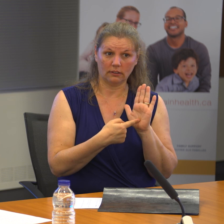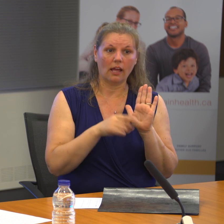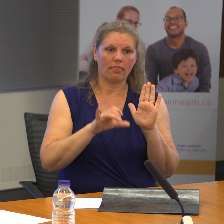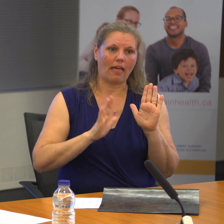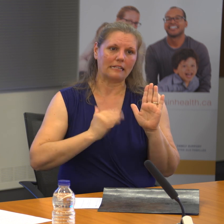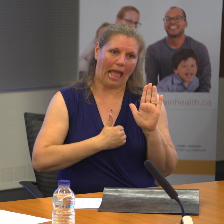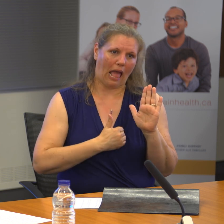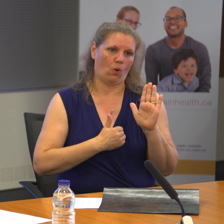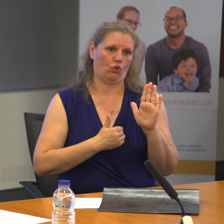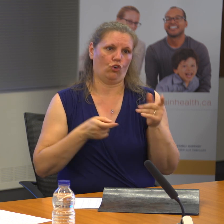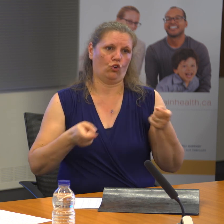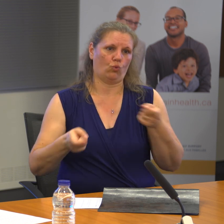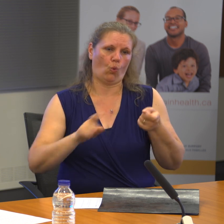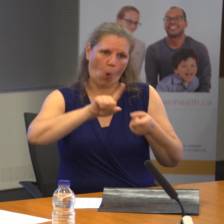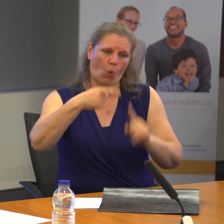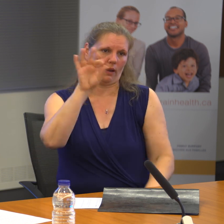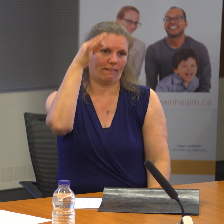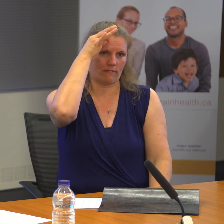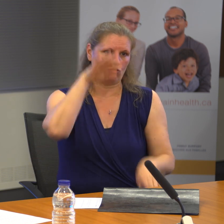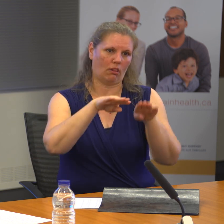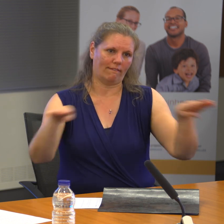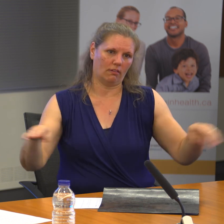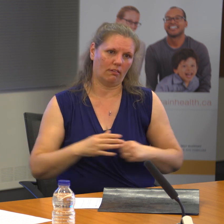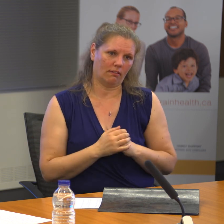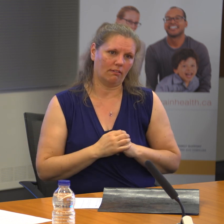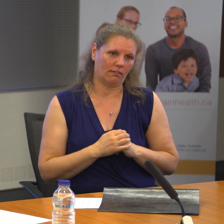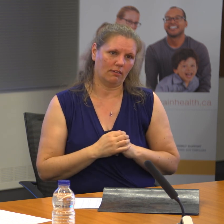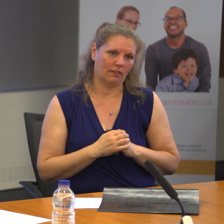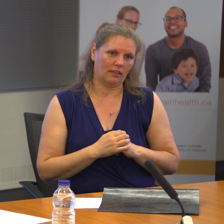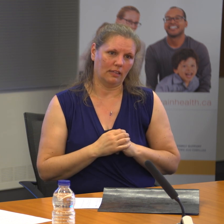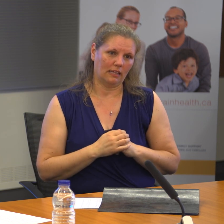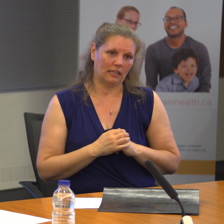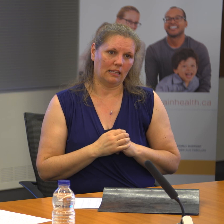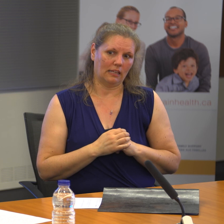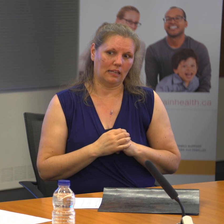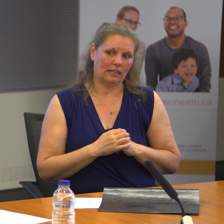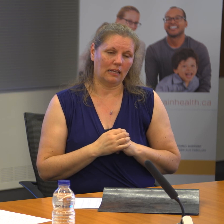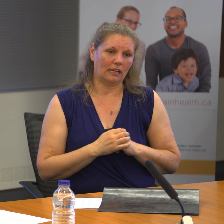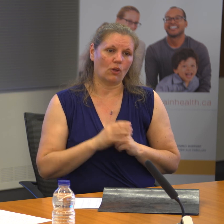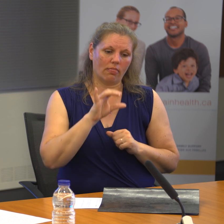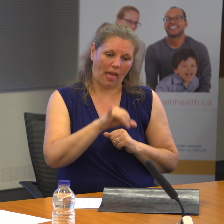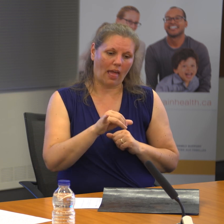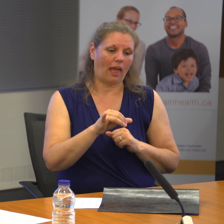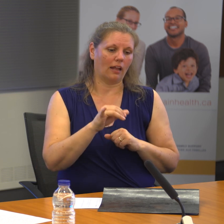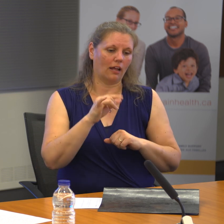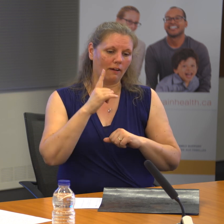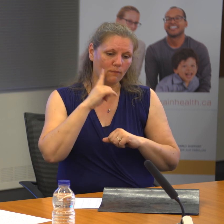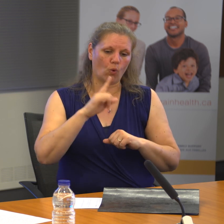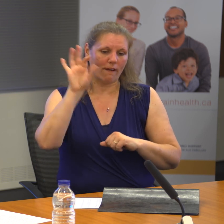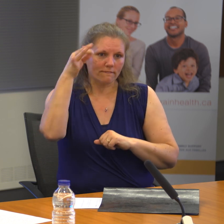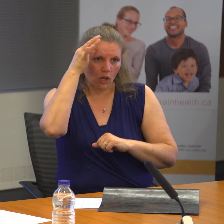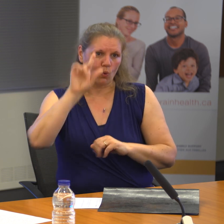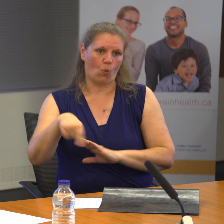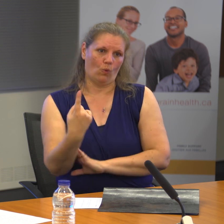at the federal level. And it will affect things in federal jurisdiction.